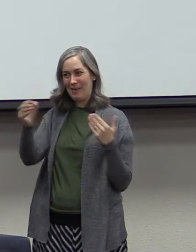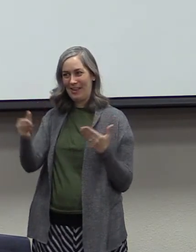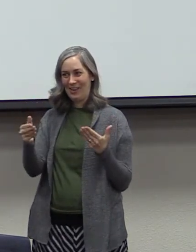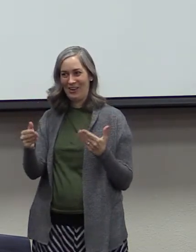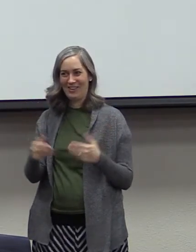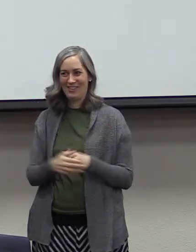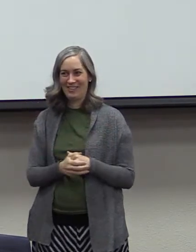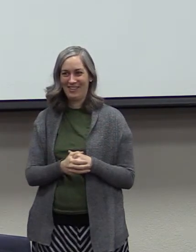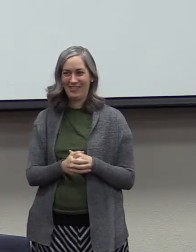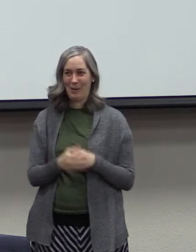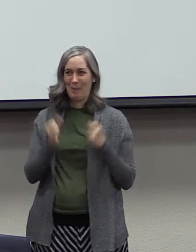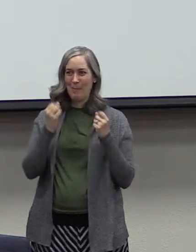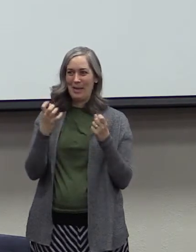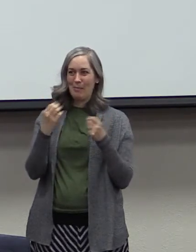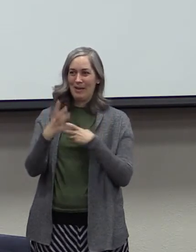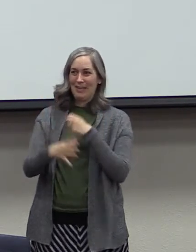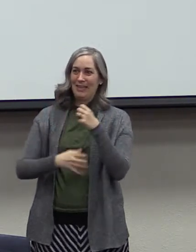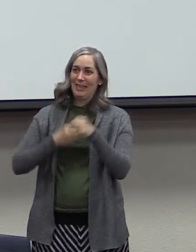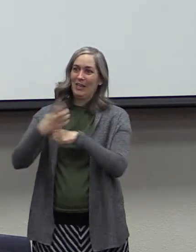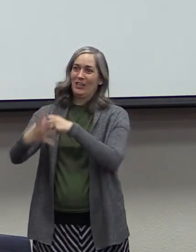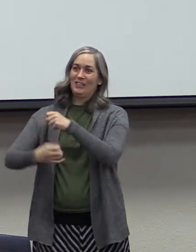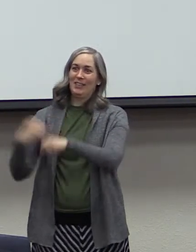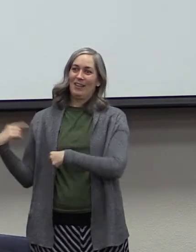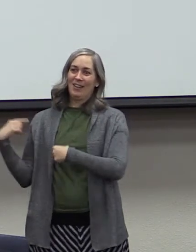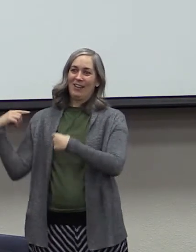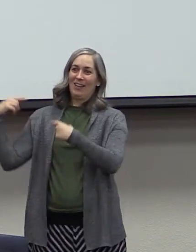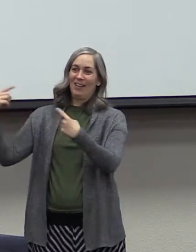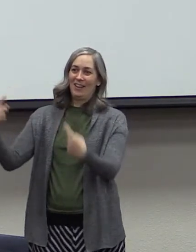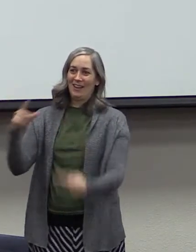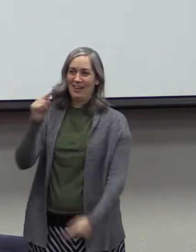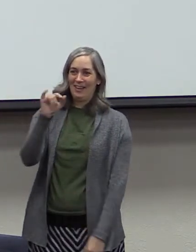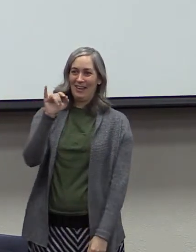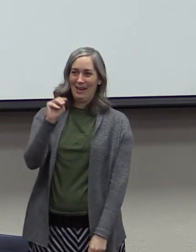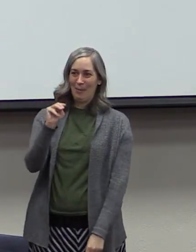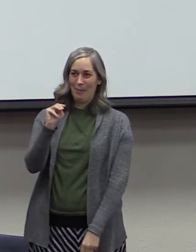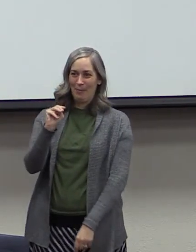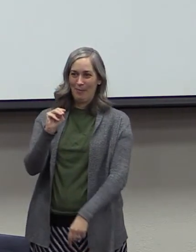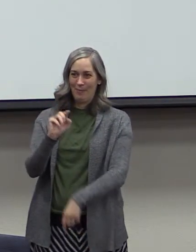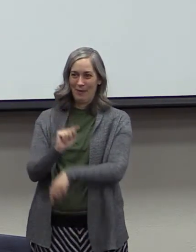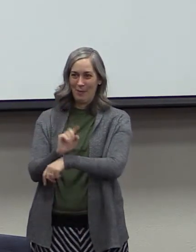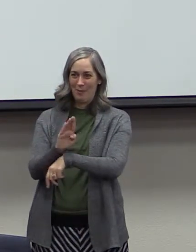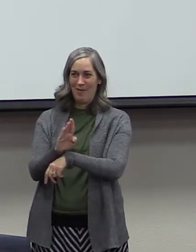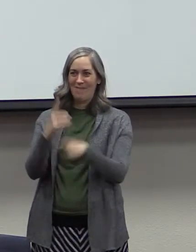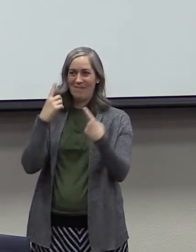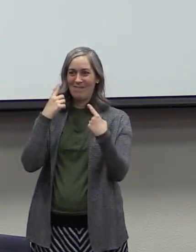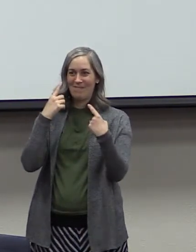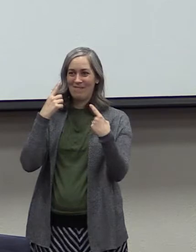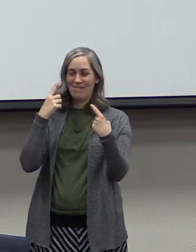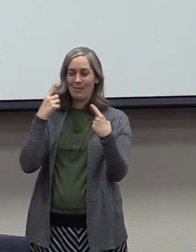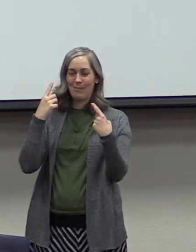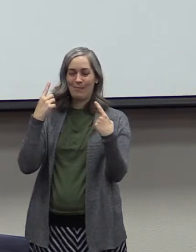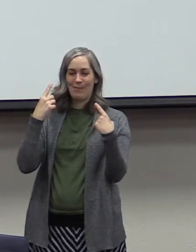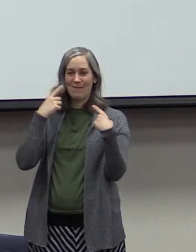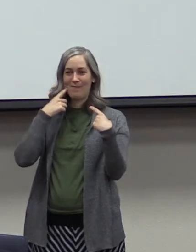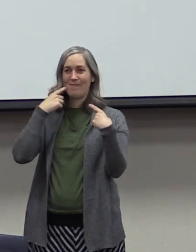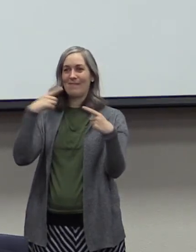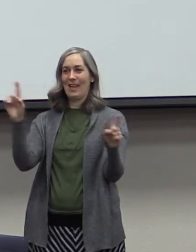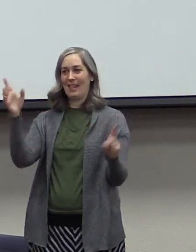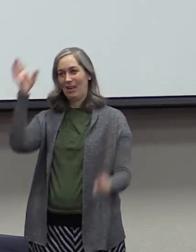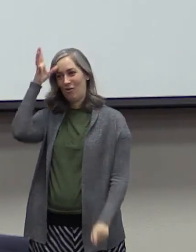grandpa. And that little Clementine, we know, will be showered with blessings from her